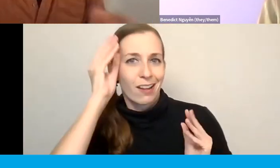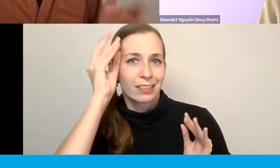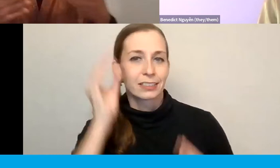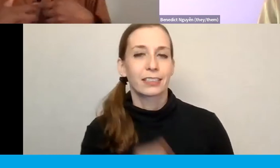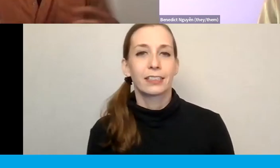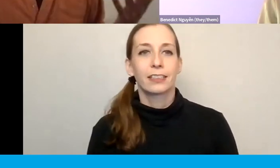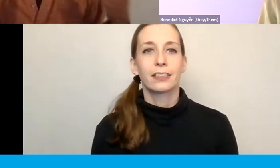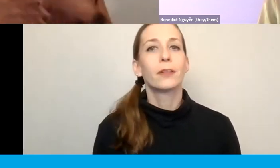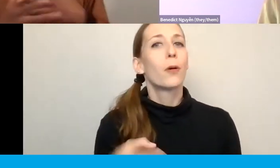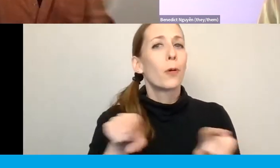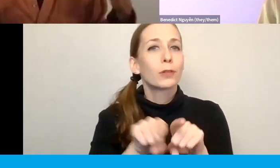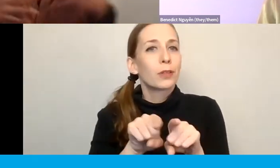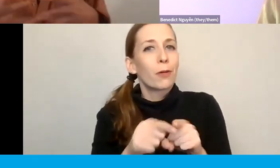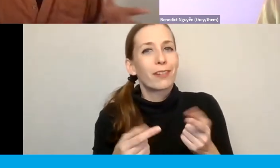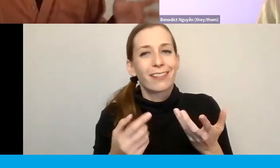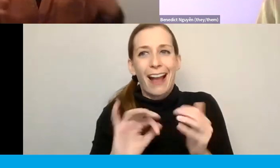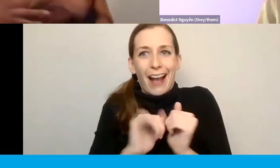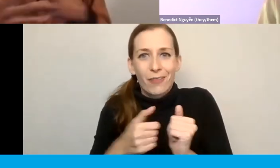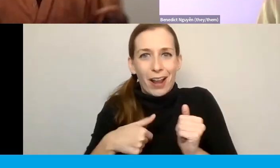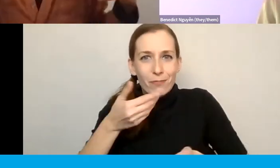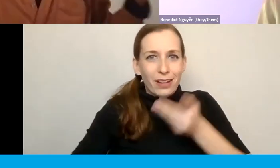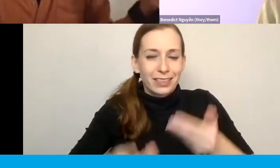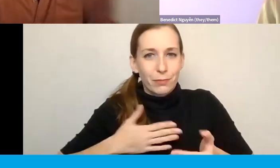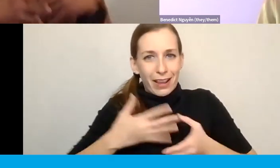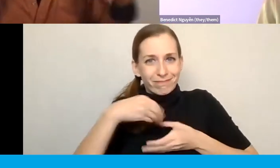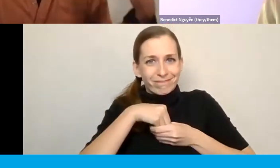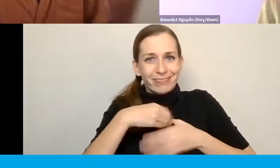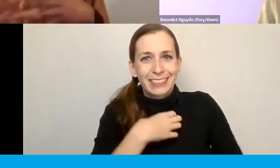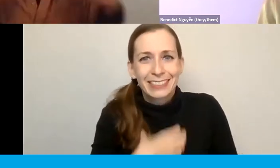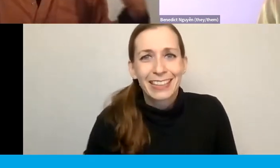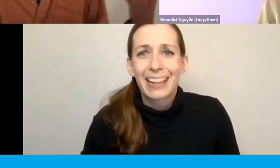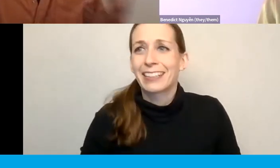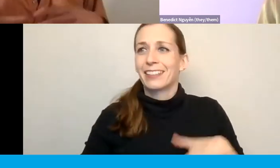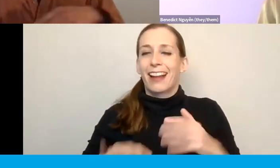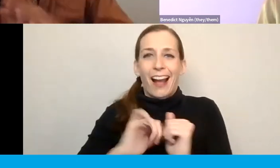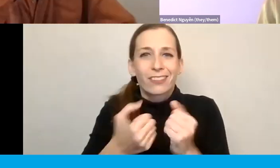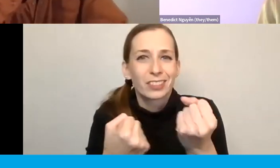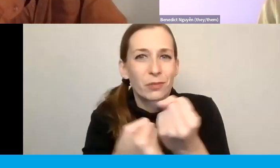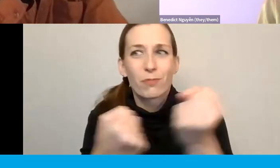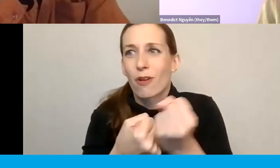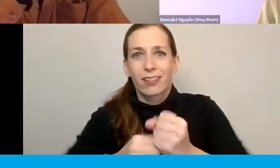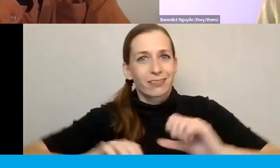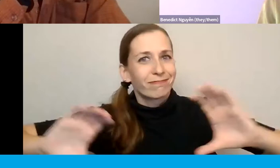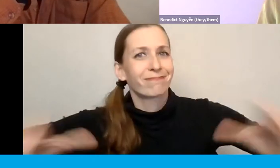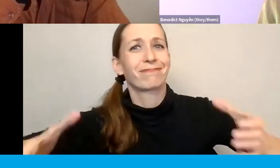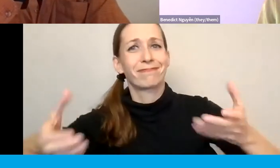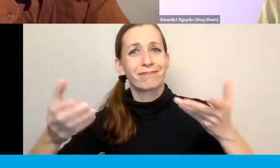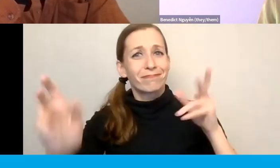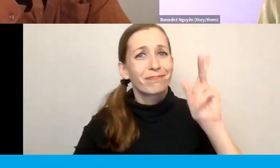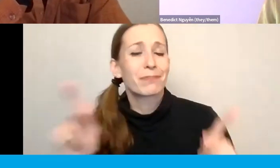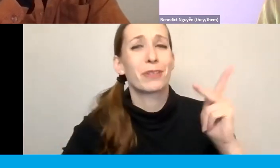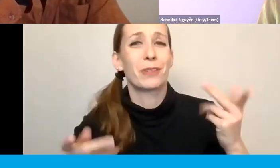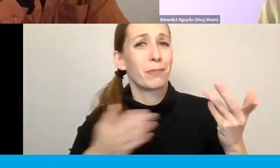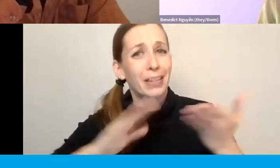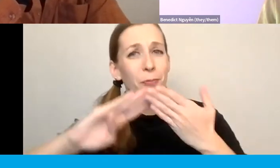my desires for like humanity, for like what I felt we maybe needed collectively at the time. And so there was